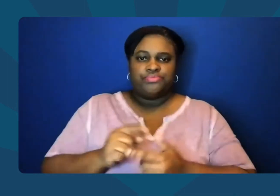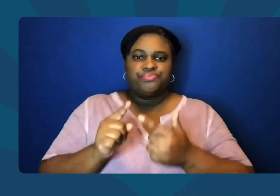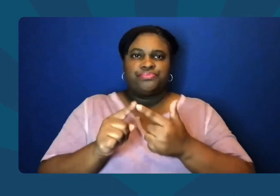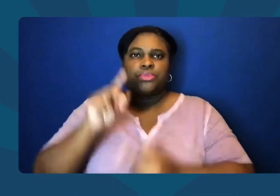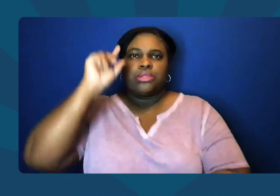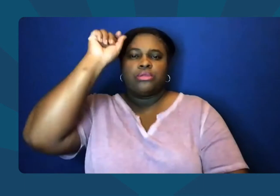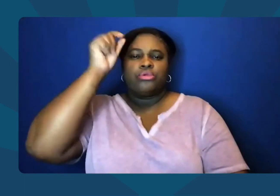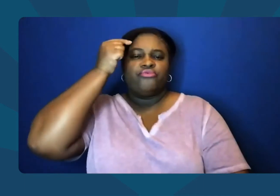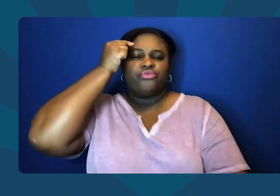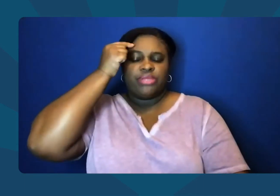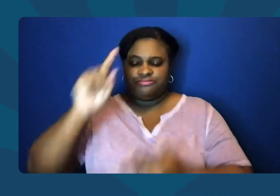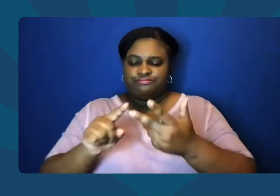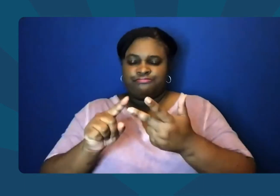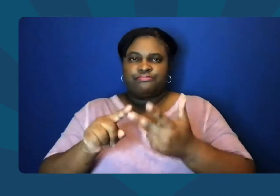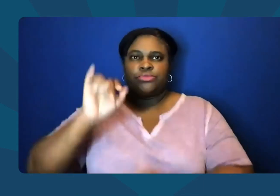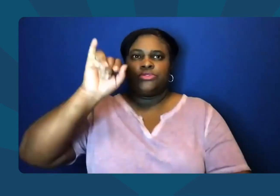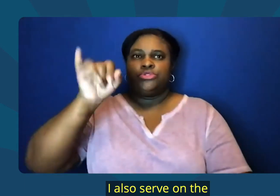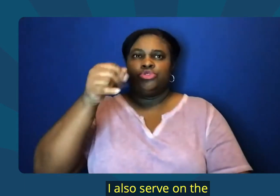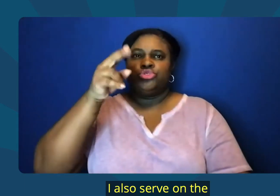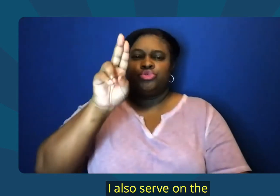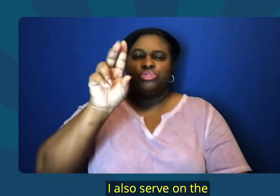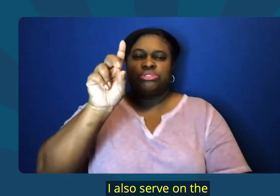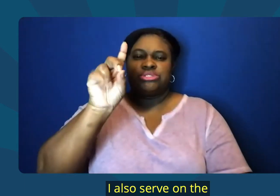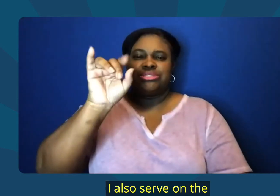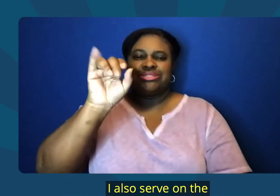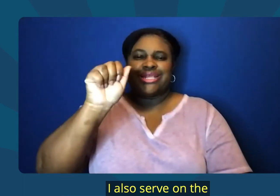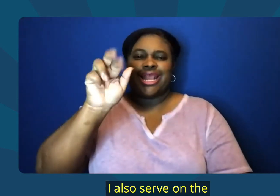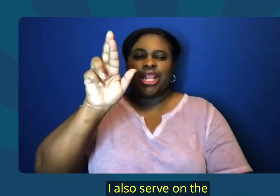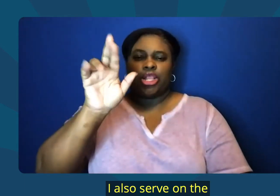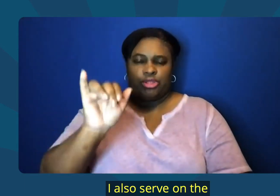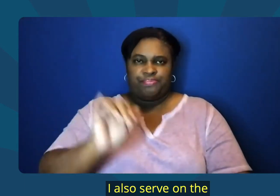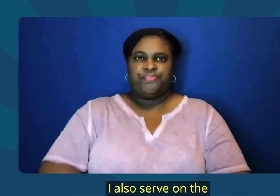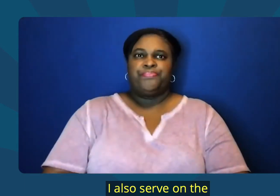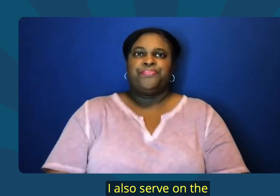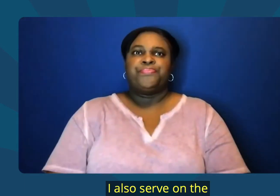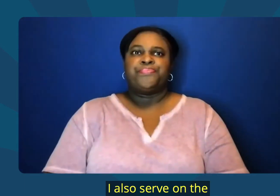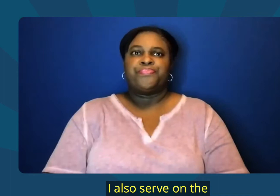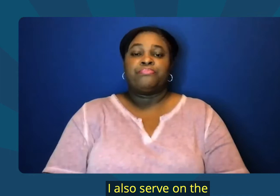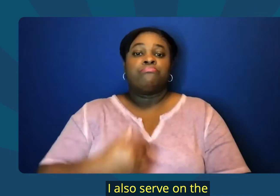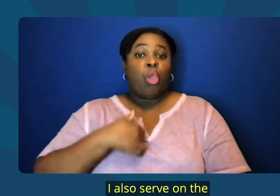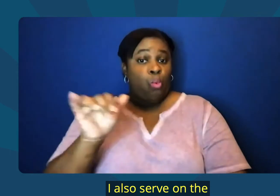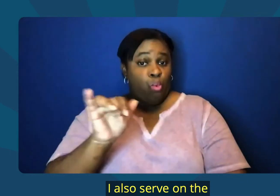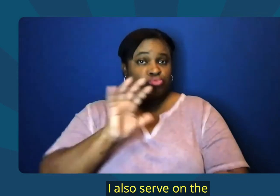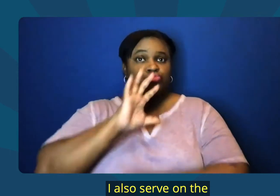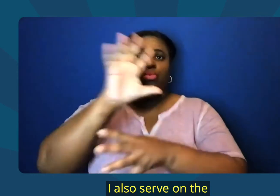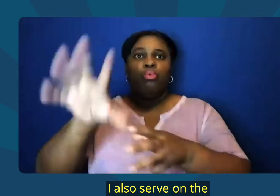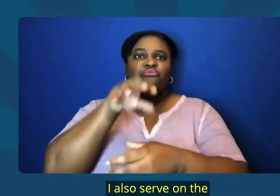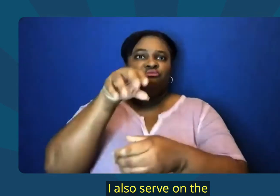and the Judiciary Committee. I also serve on the Joint Committee on Capital